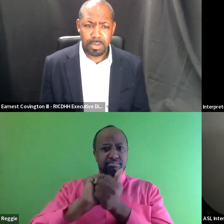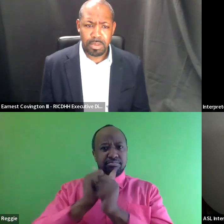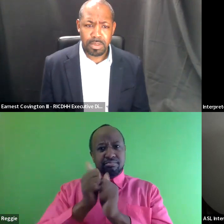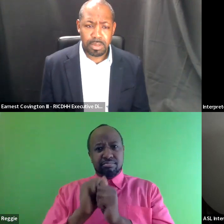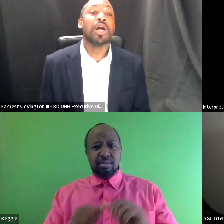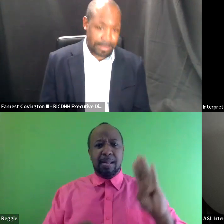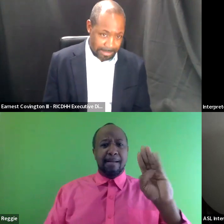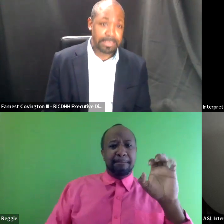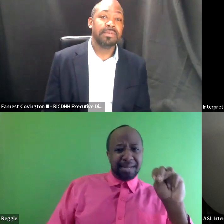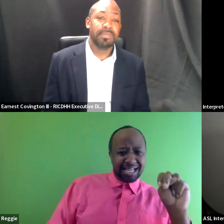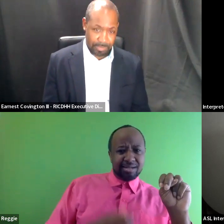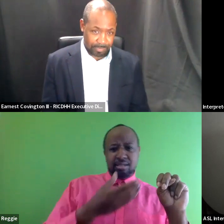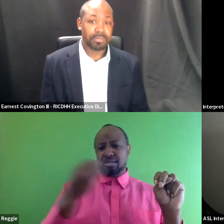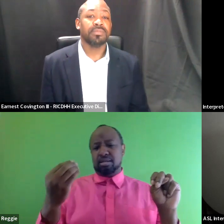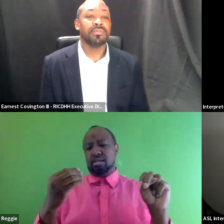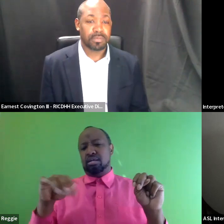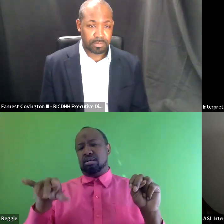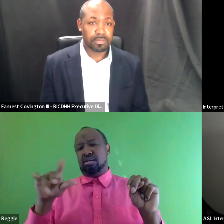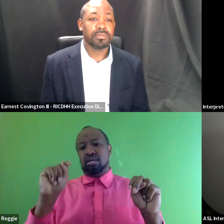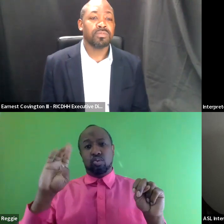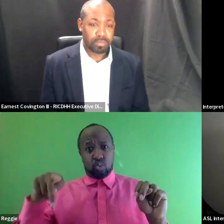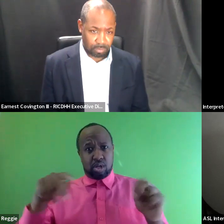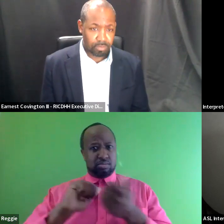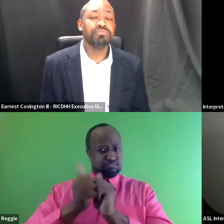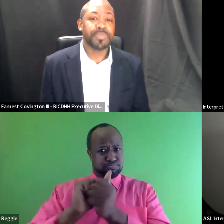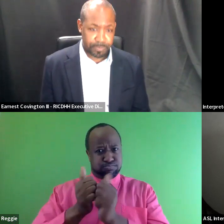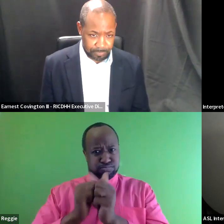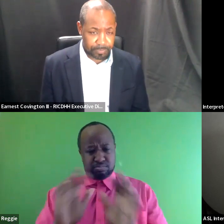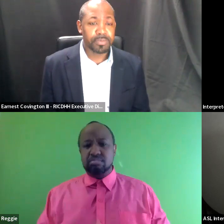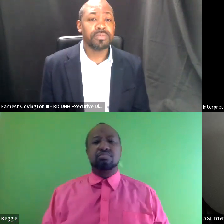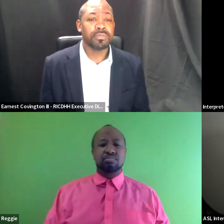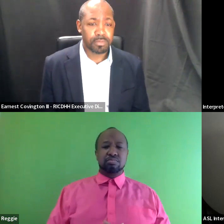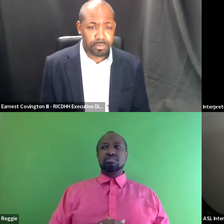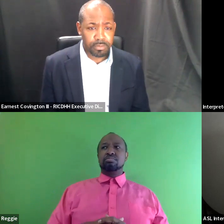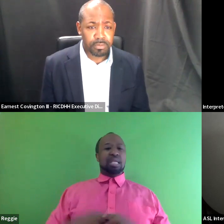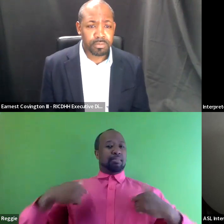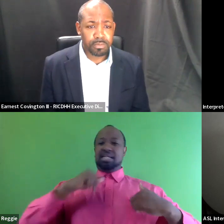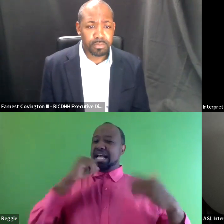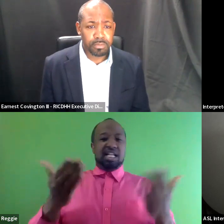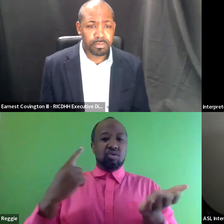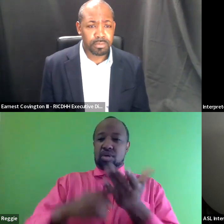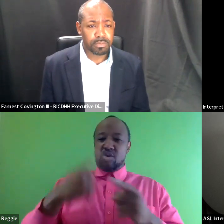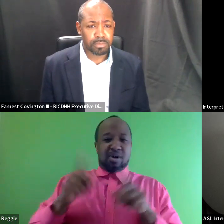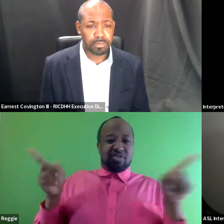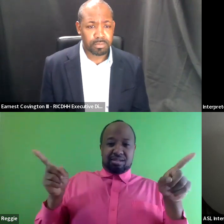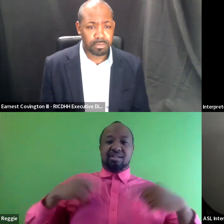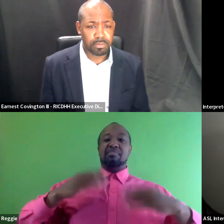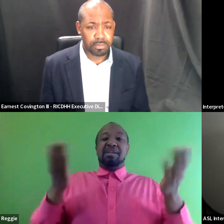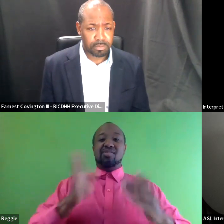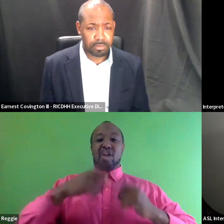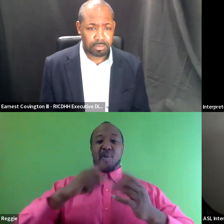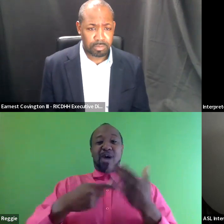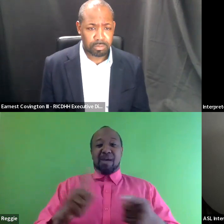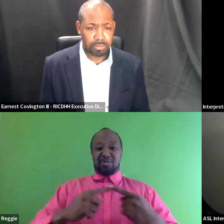You know, when there was a hot presidential race going on between Biden and Trump, right? I'm talking about that